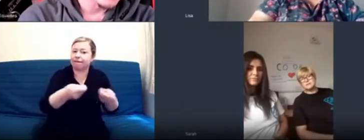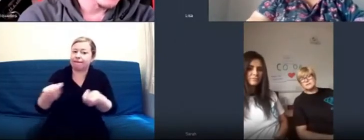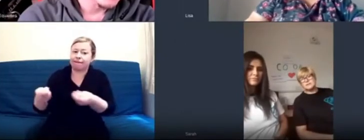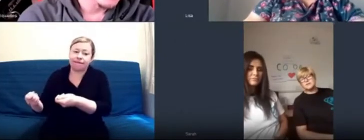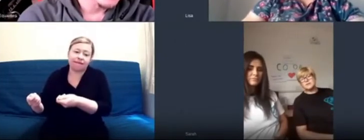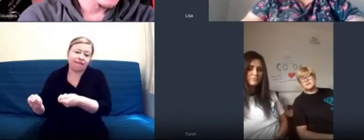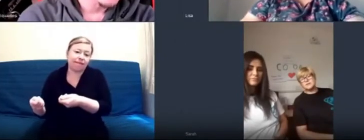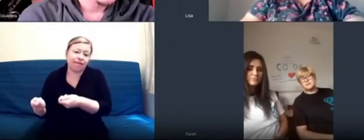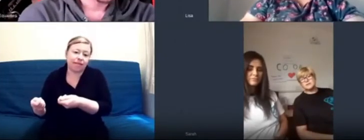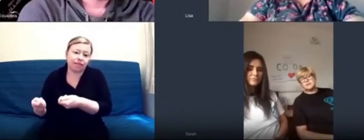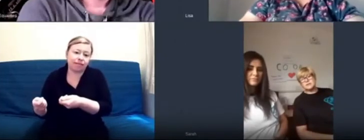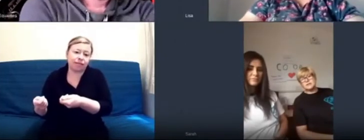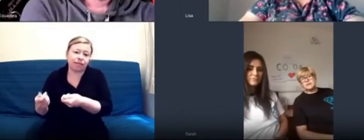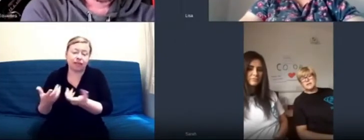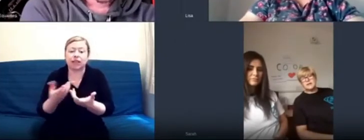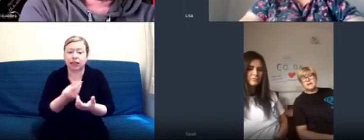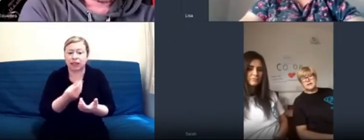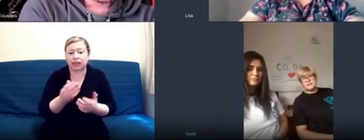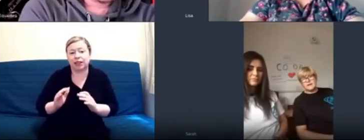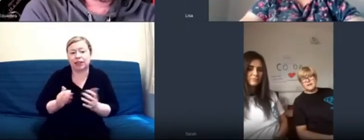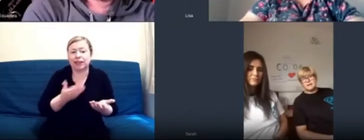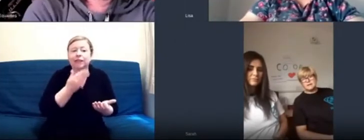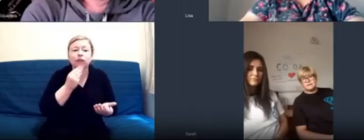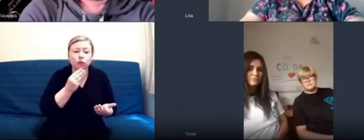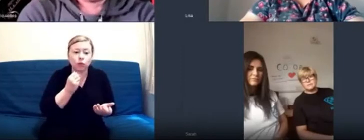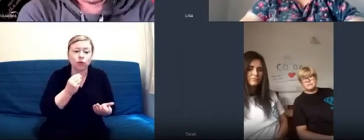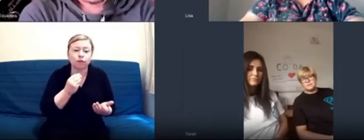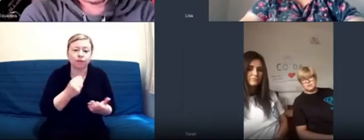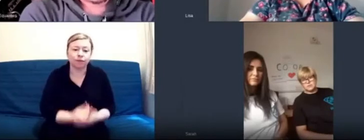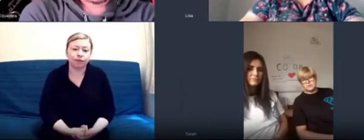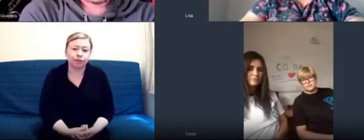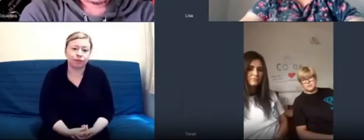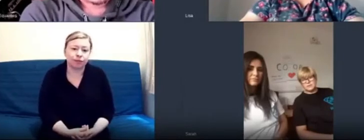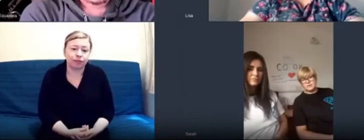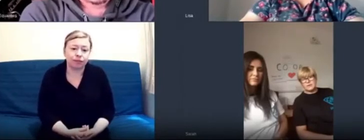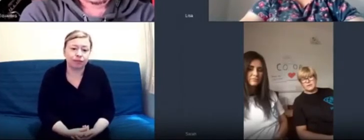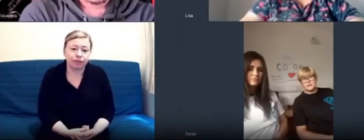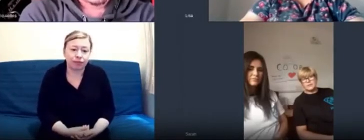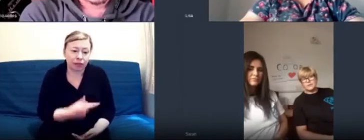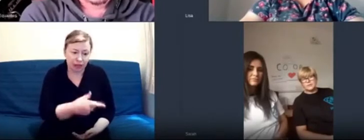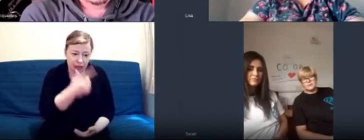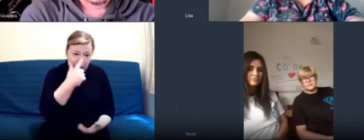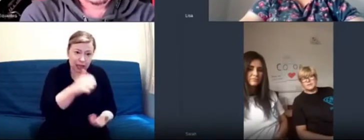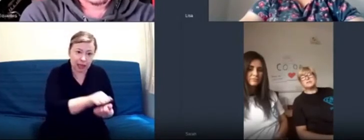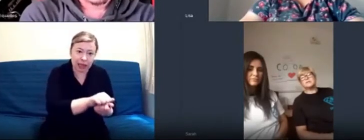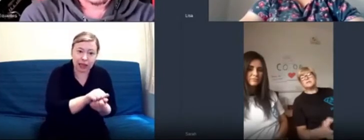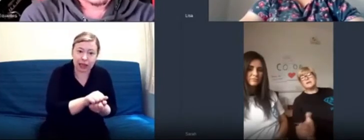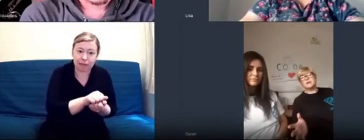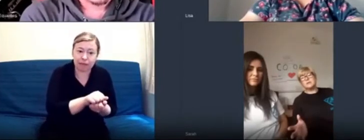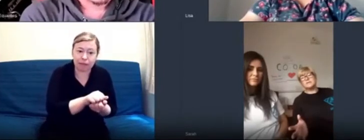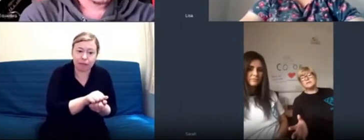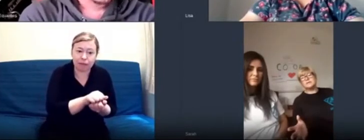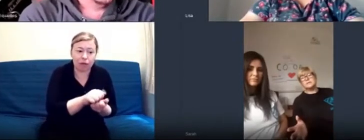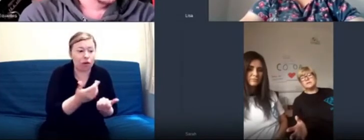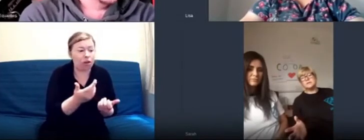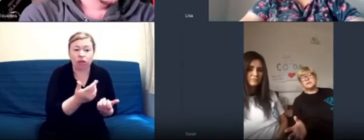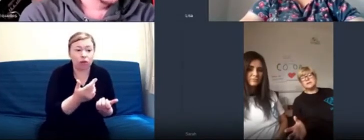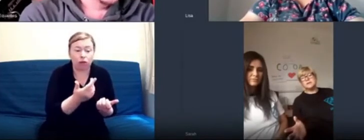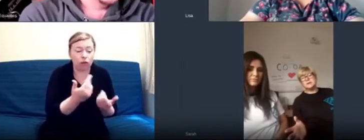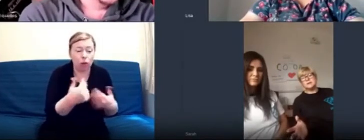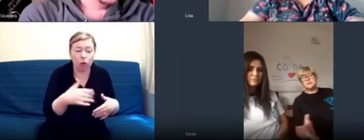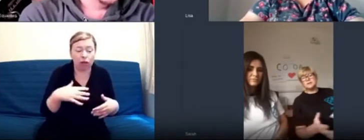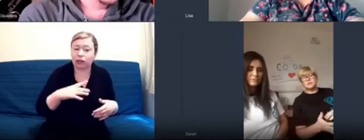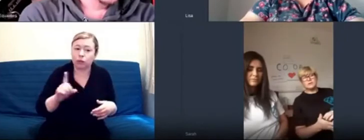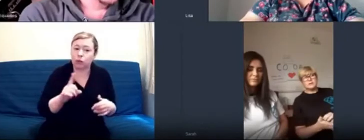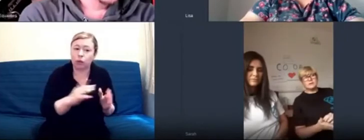obviously certain service users. They can then store them and put them, they're just having to microwave these meals